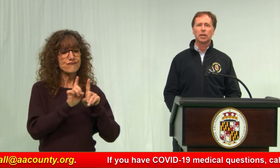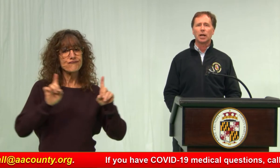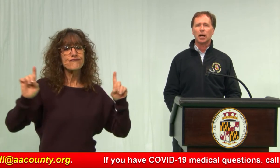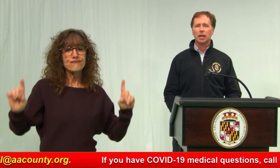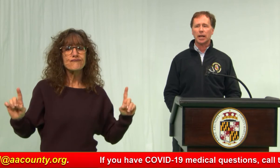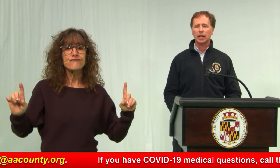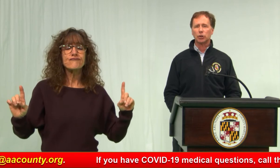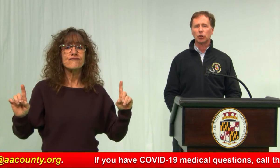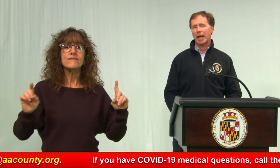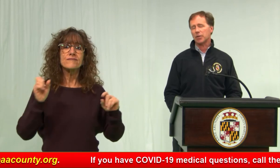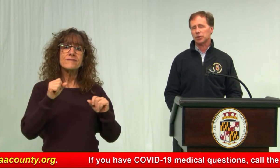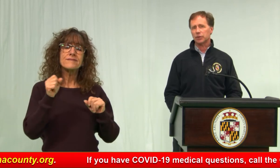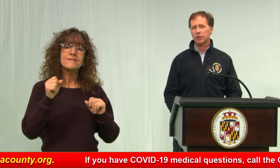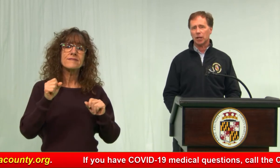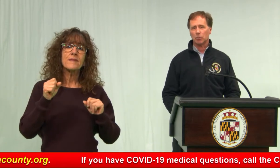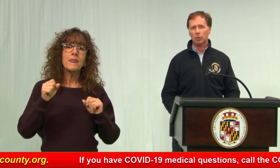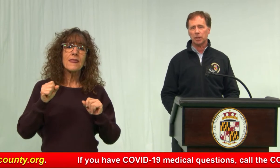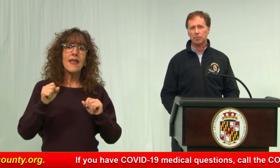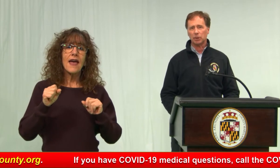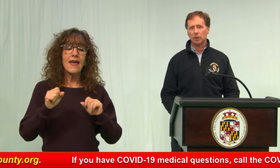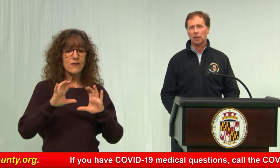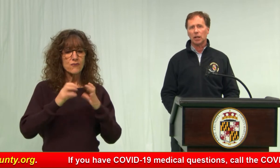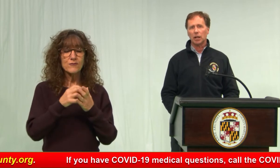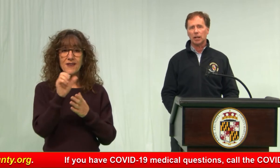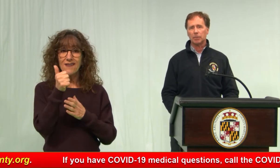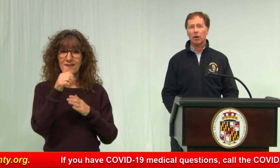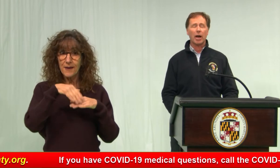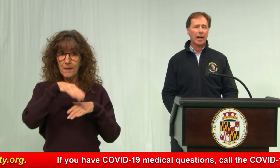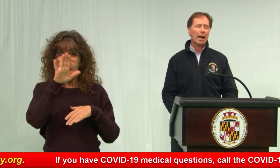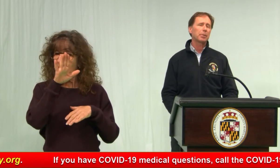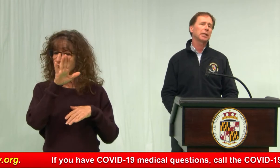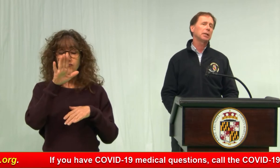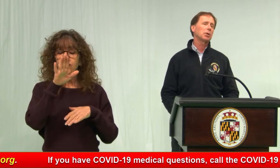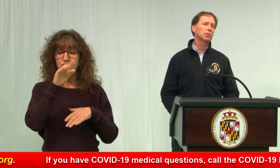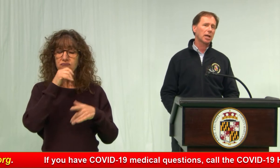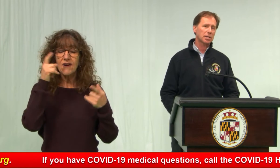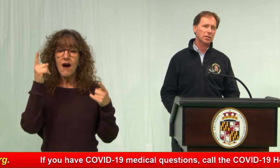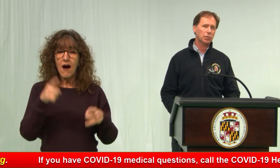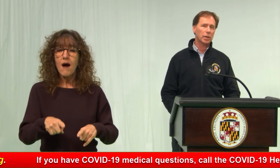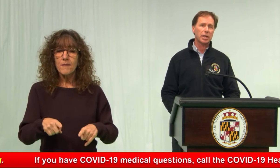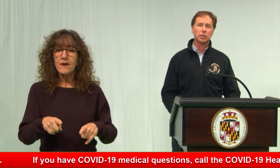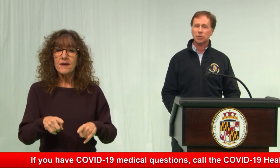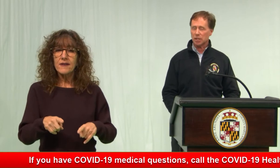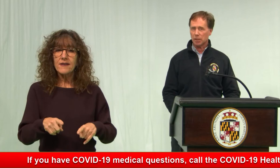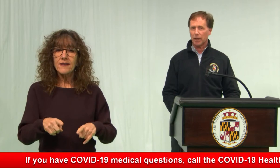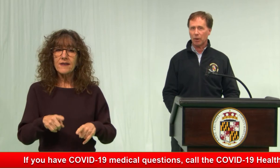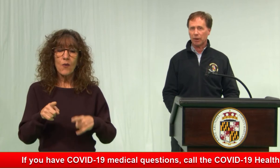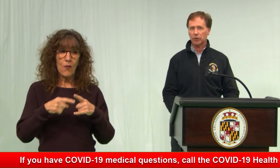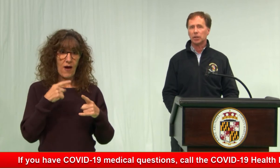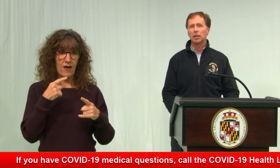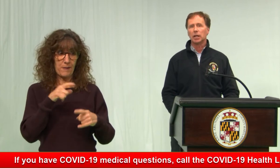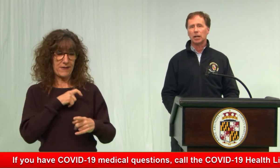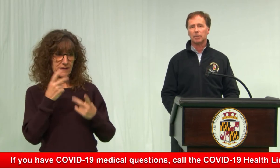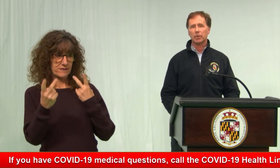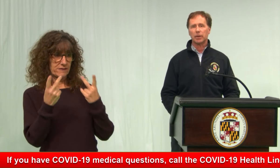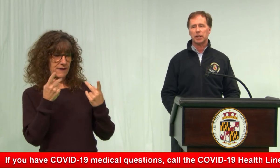do, and gatherings of 10 or more people are not happening in most cases. When they do see them,